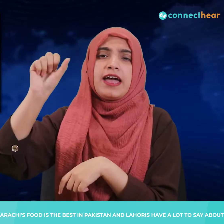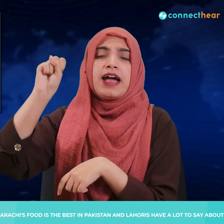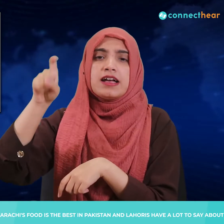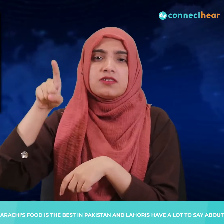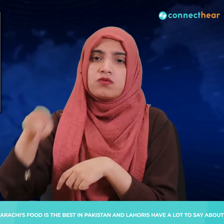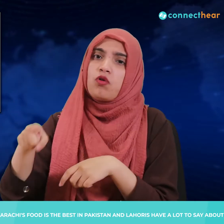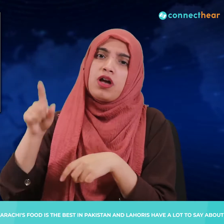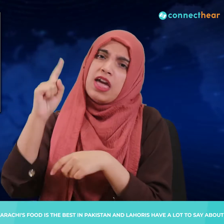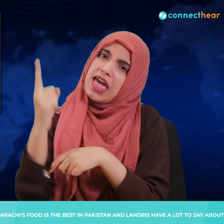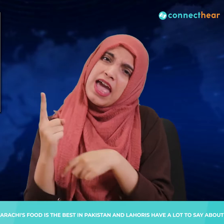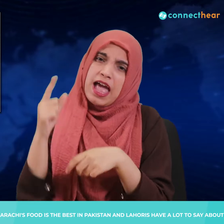Twitter.